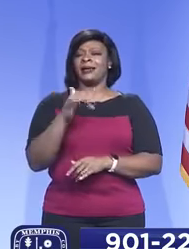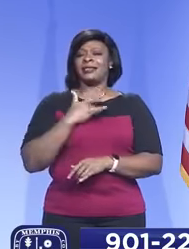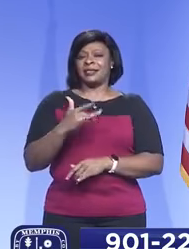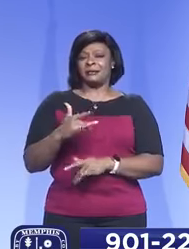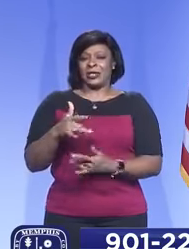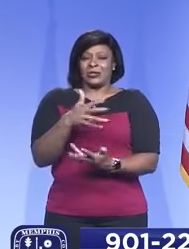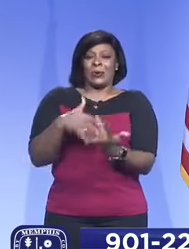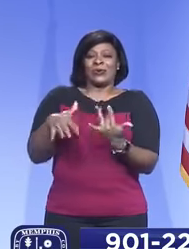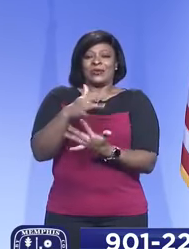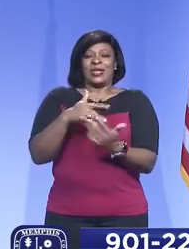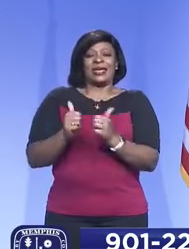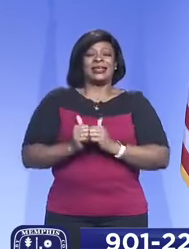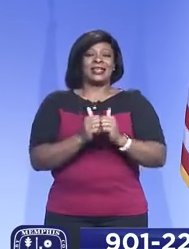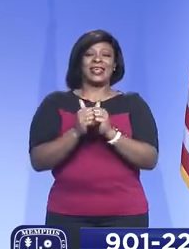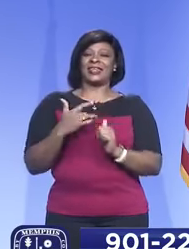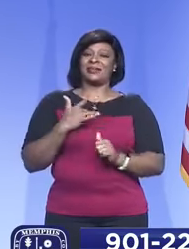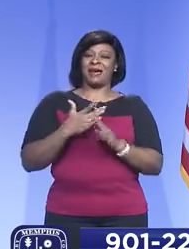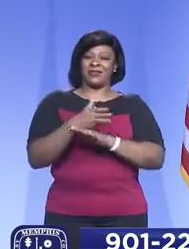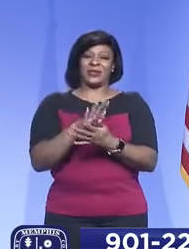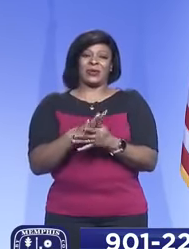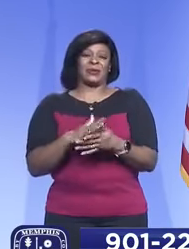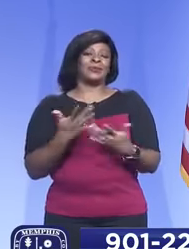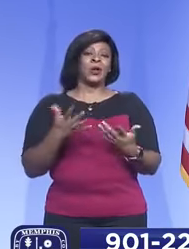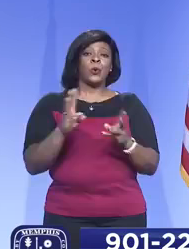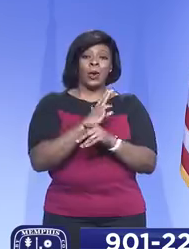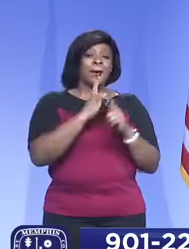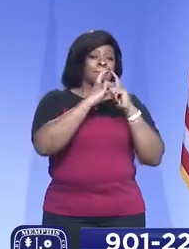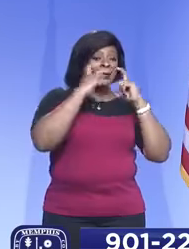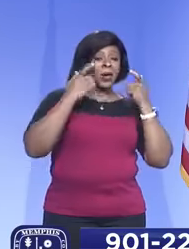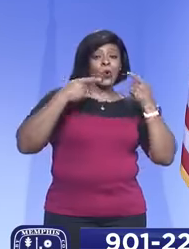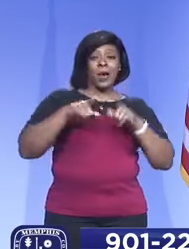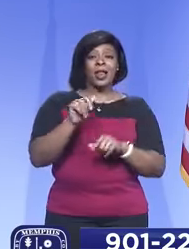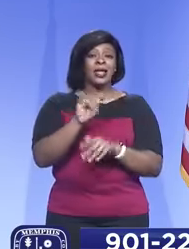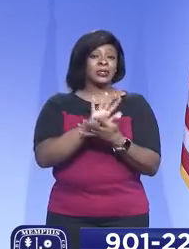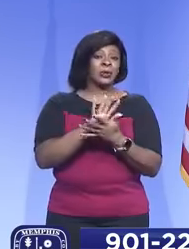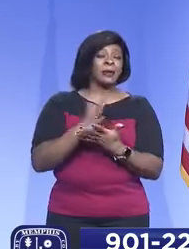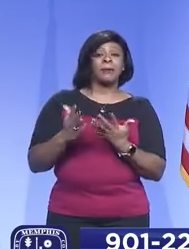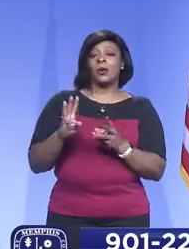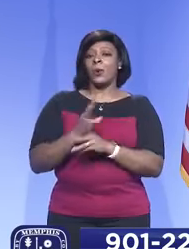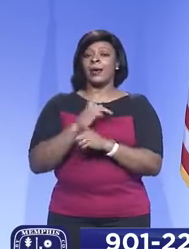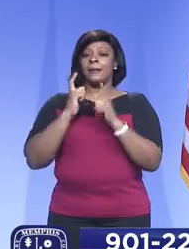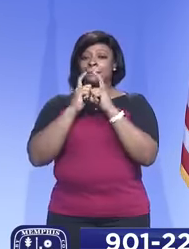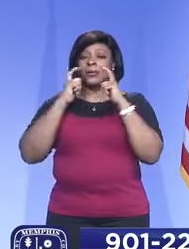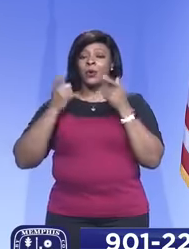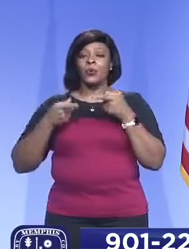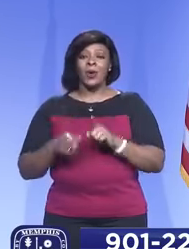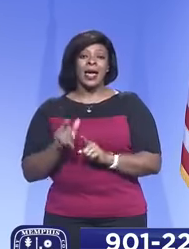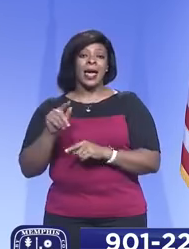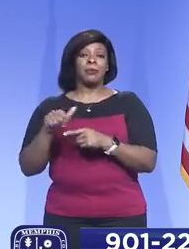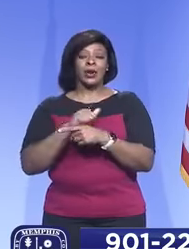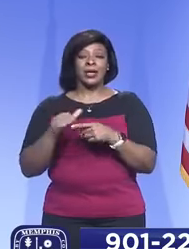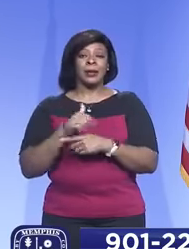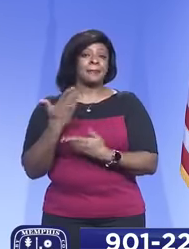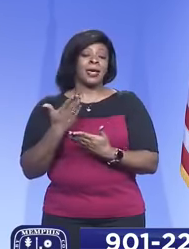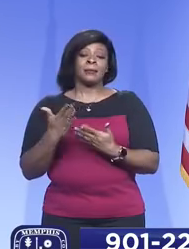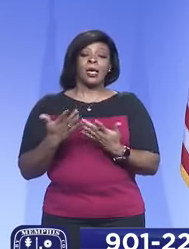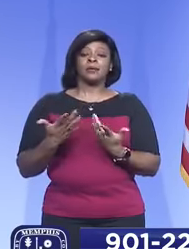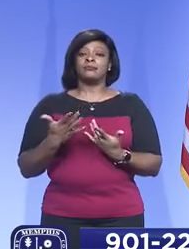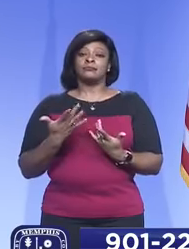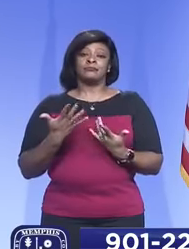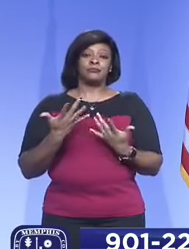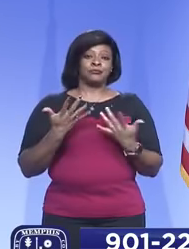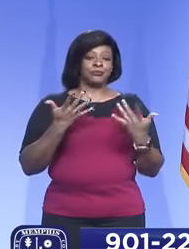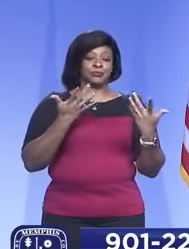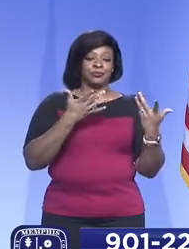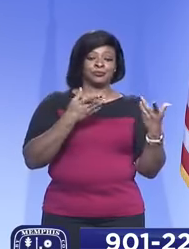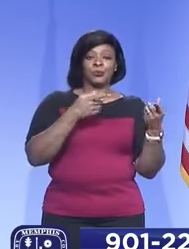to socialize together. So they may be wearing a mask while at school, they may be wearing a mask while they're at practice, they may be cohorted,